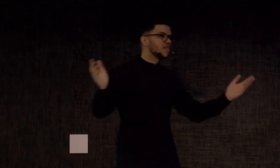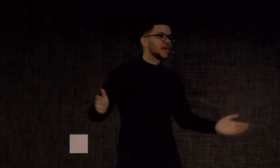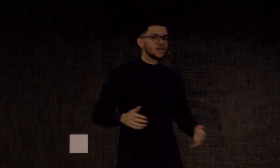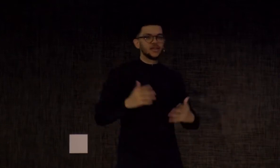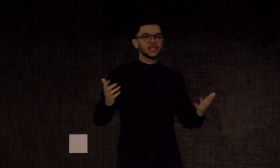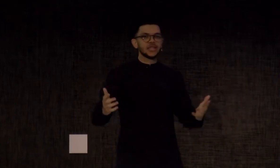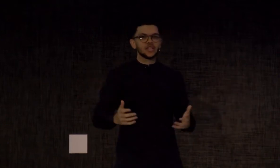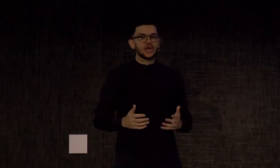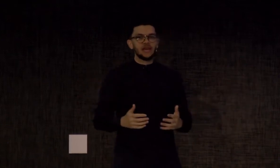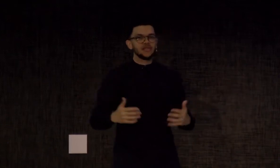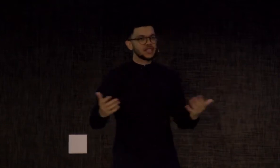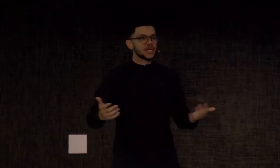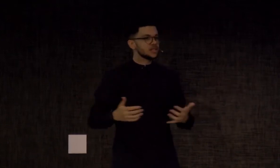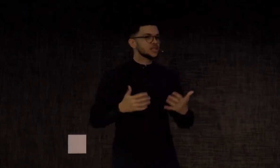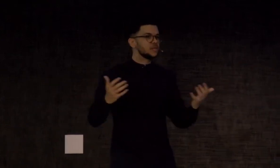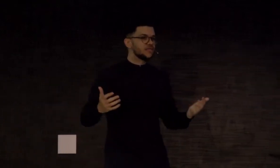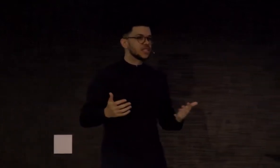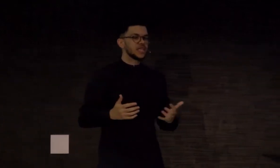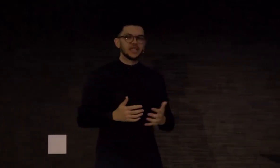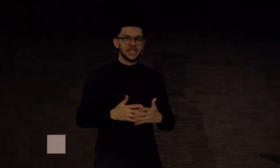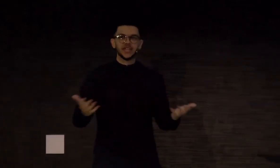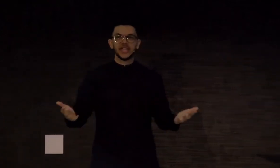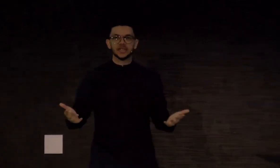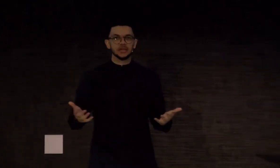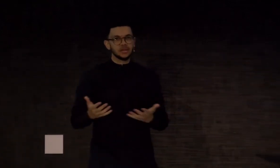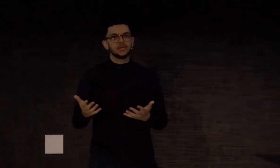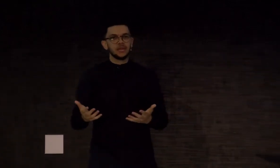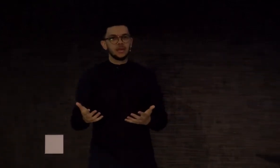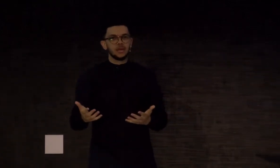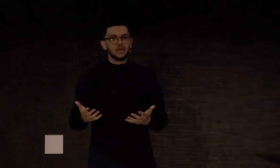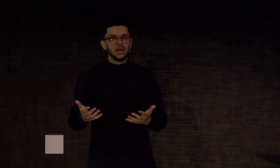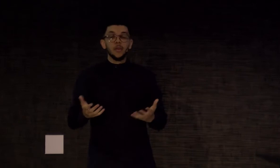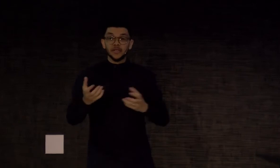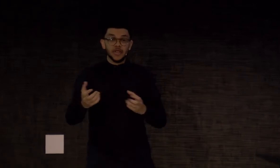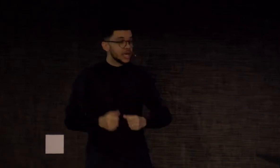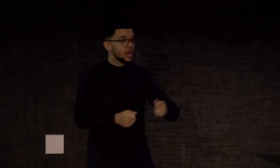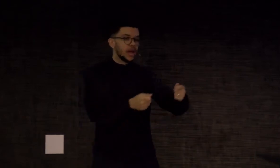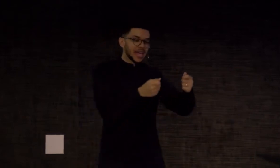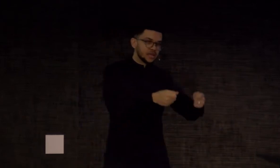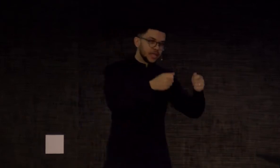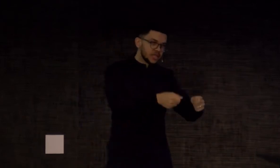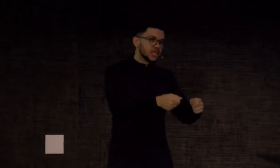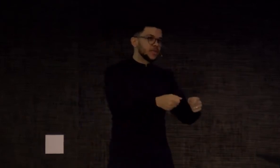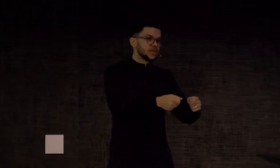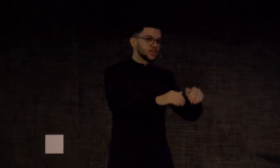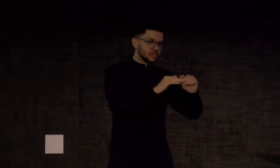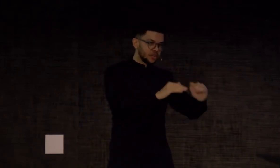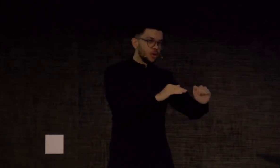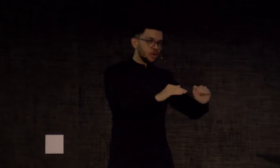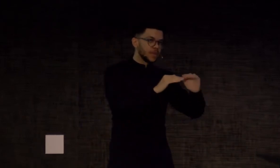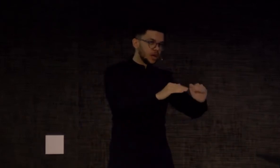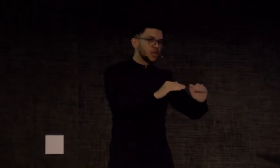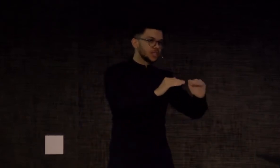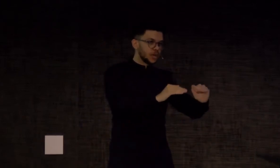and by the way, you're consigned to a life of injustice and poverty and degradation. But if we say, well, actually we need to keep a social